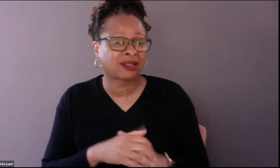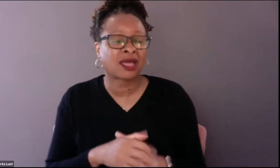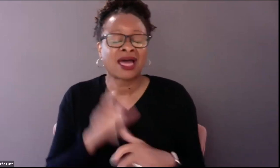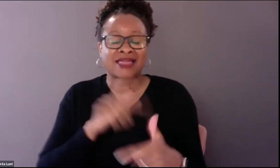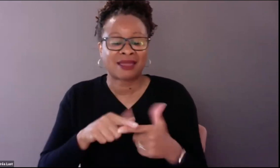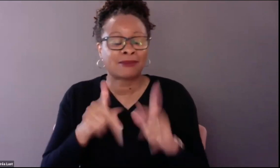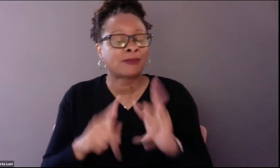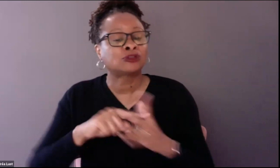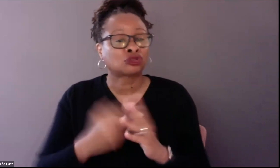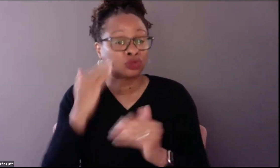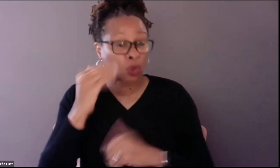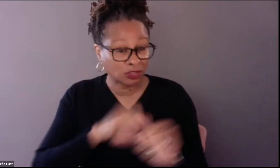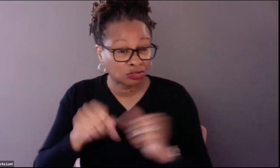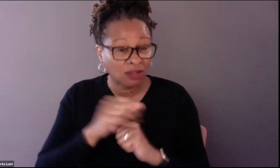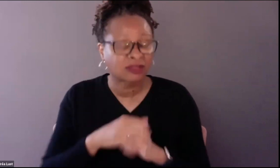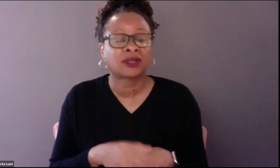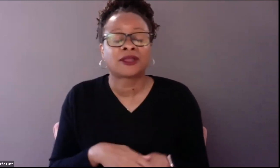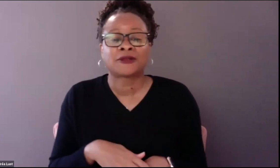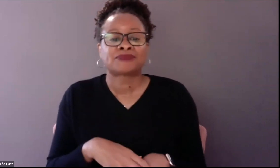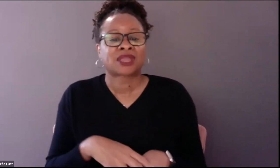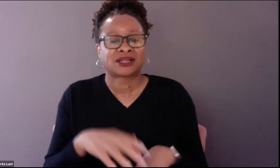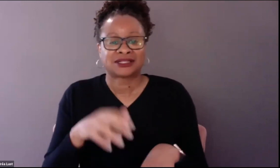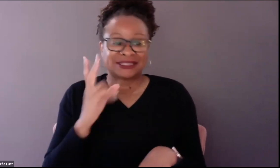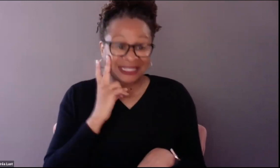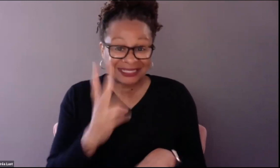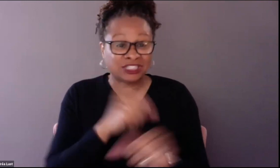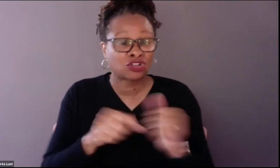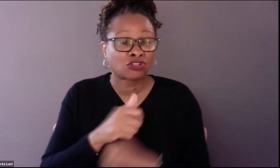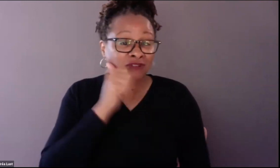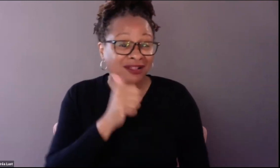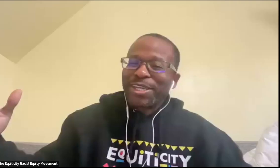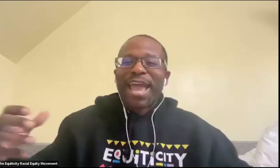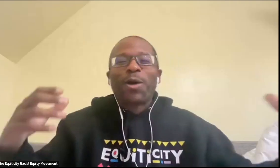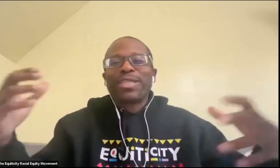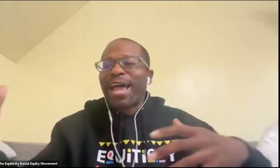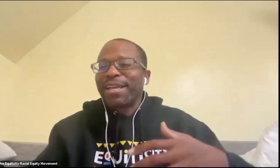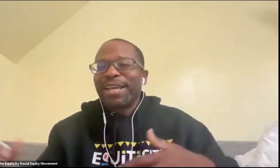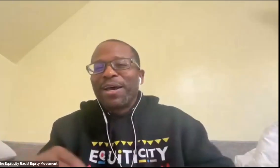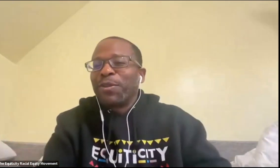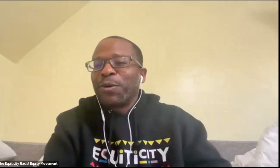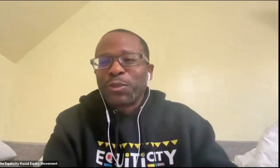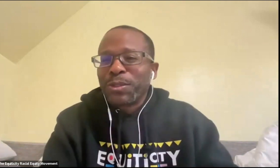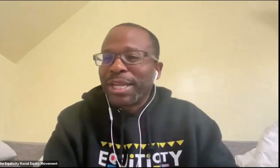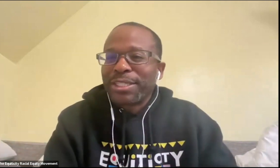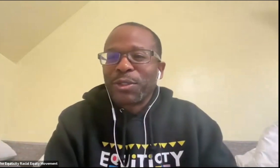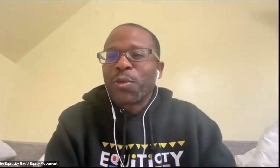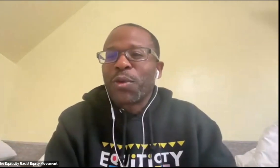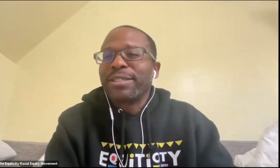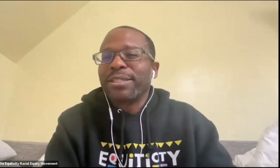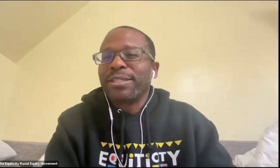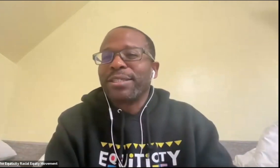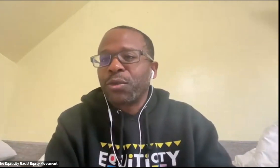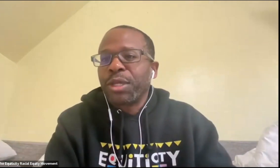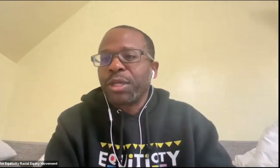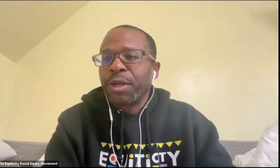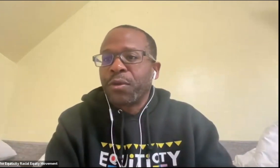begin to get to know each other because now they're seeing each other on a regular basis. They're connecting to each other outside of the rituals, and it just